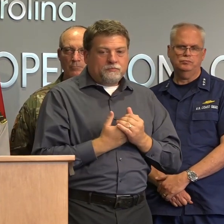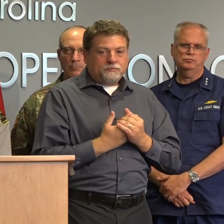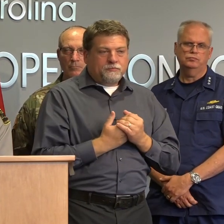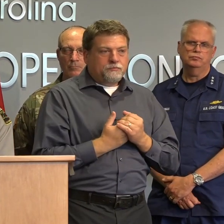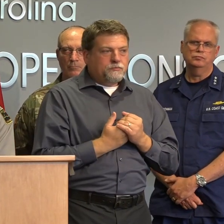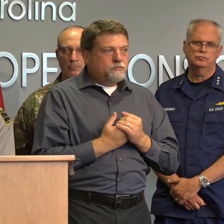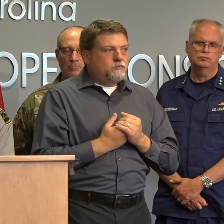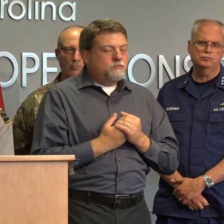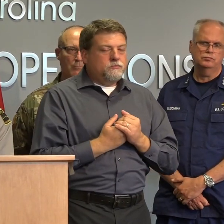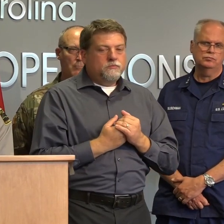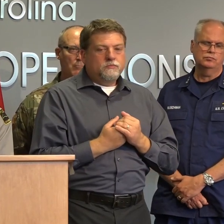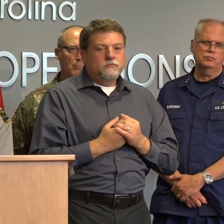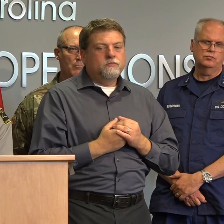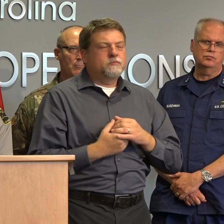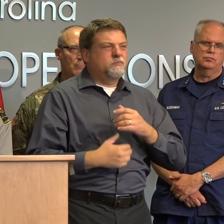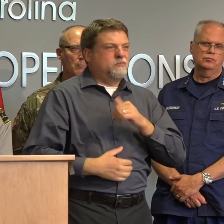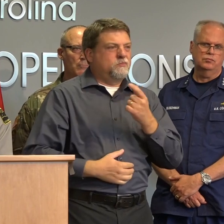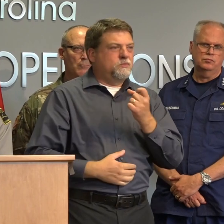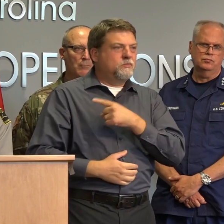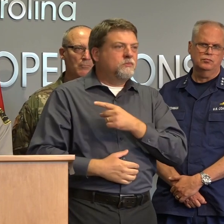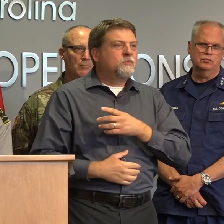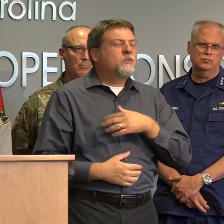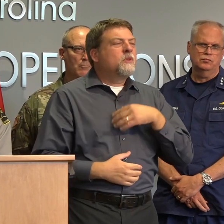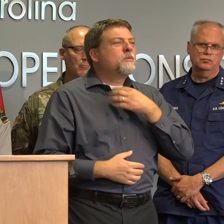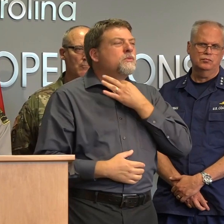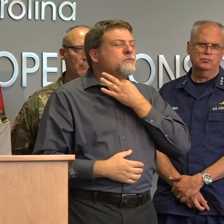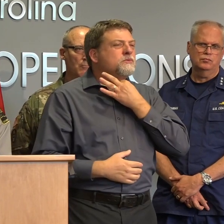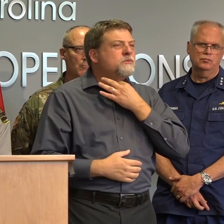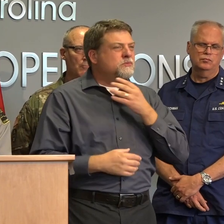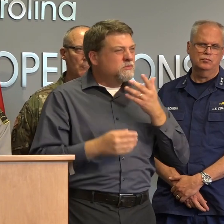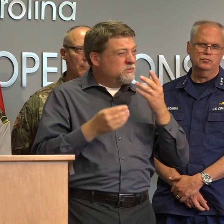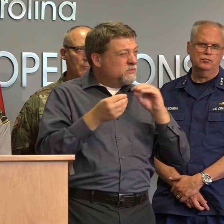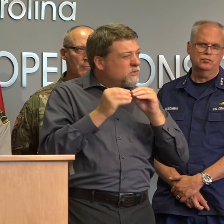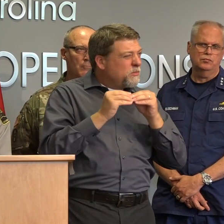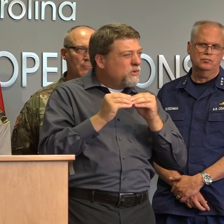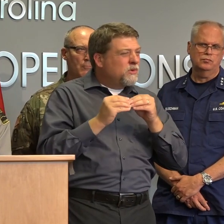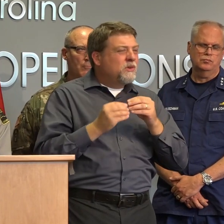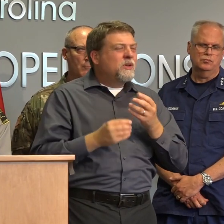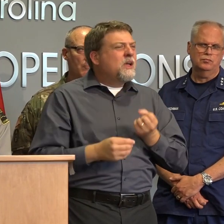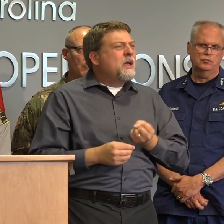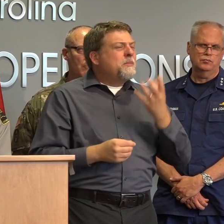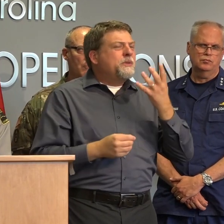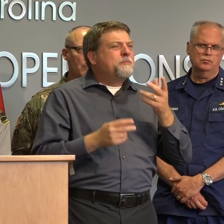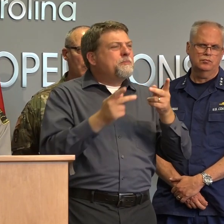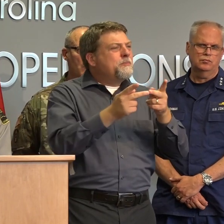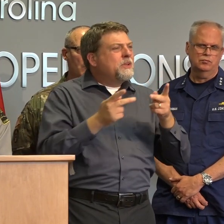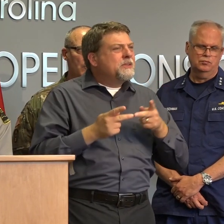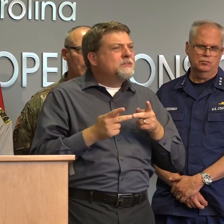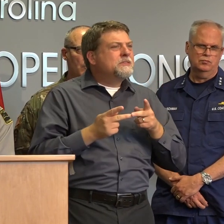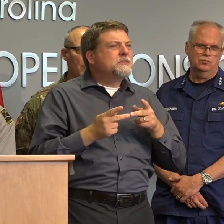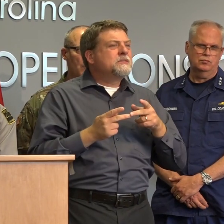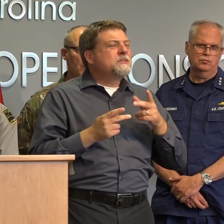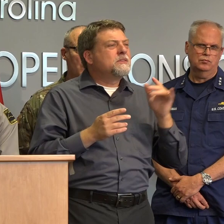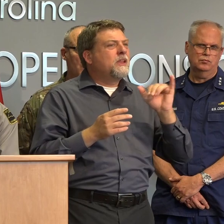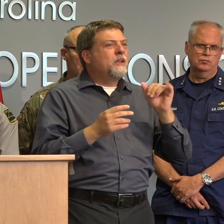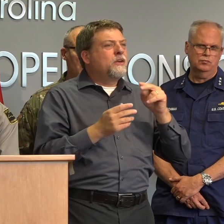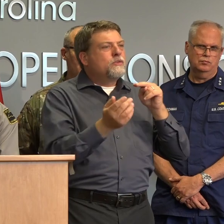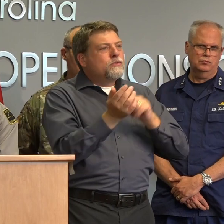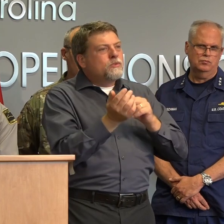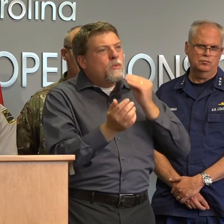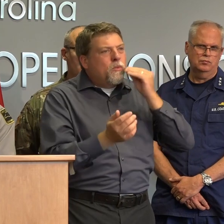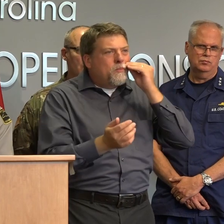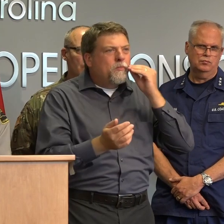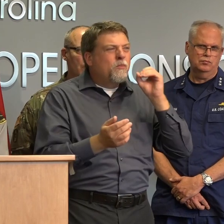sir. Do you have, anyone have a figure on the number of facilities, long-term care, nursing